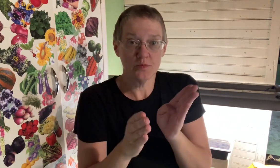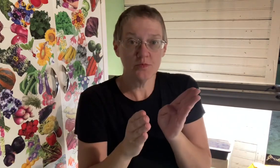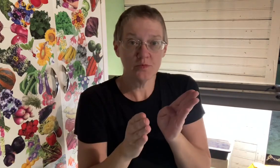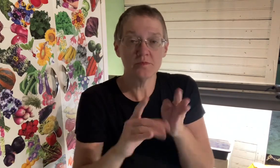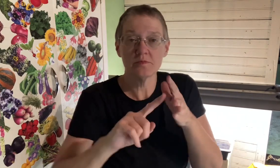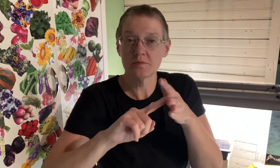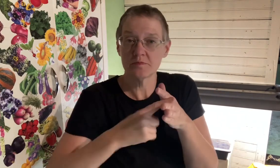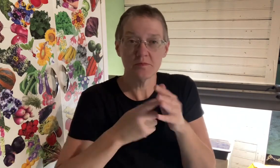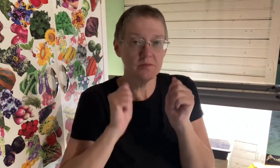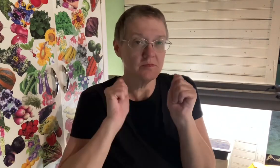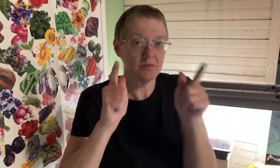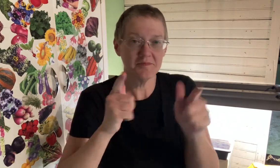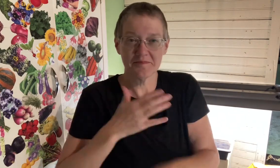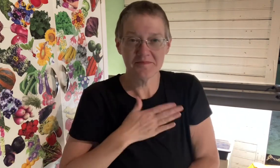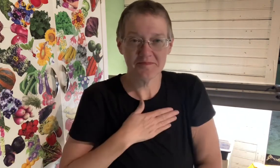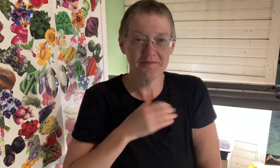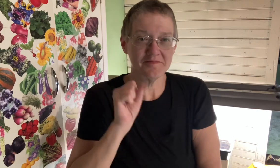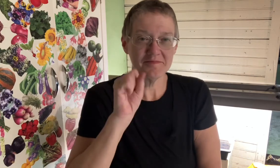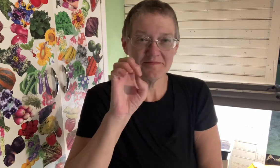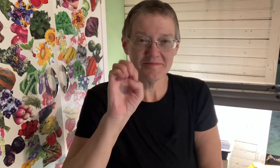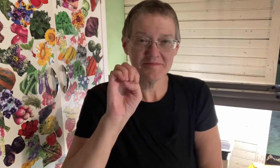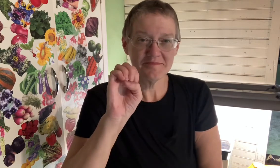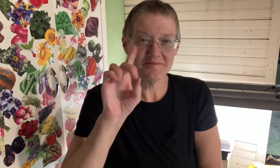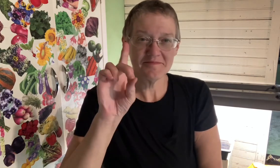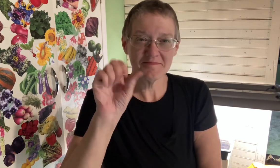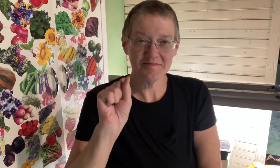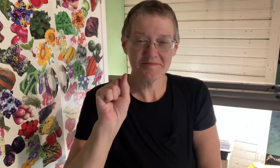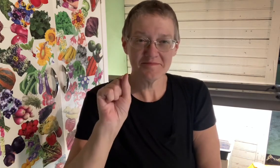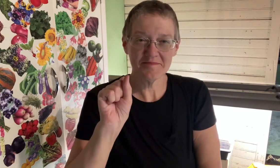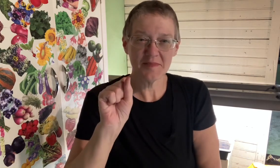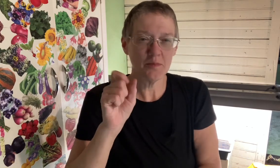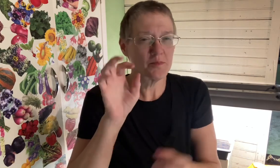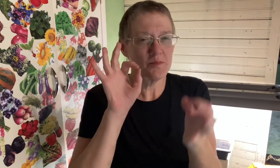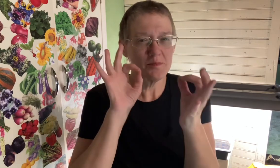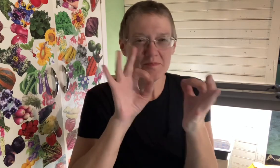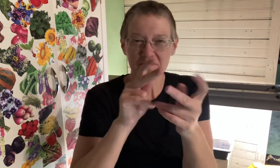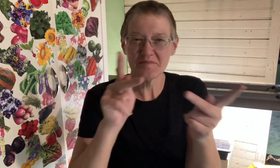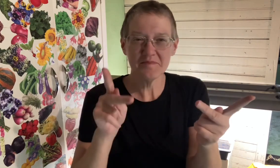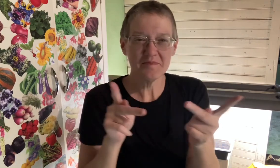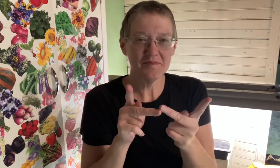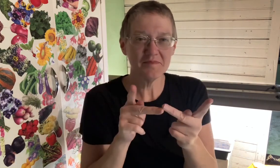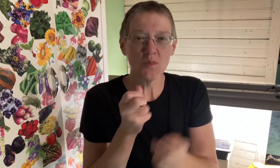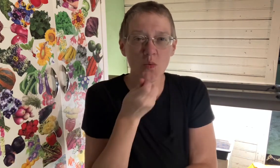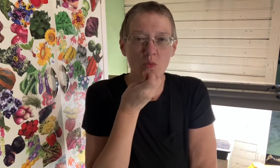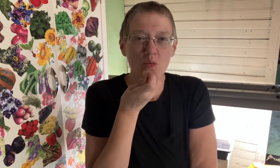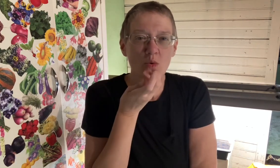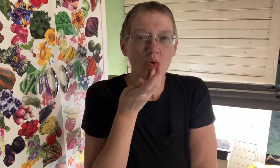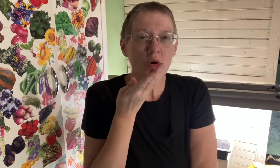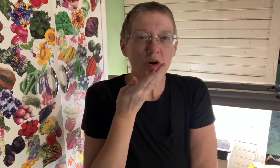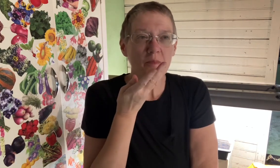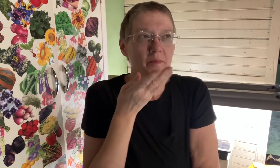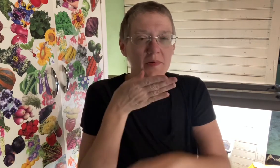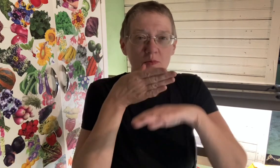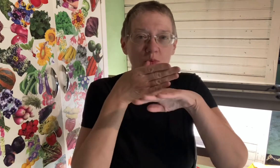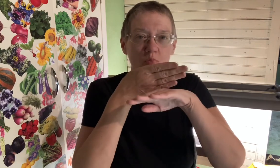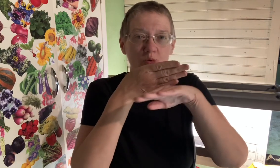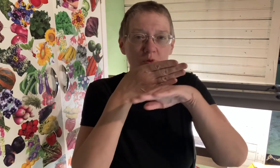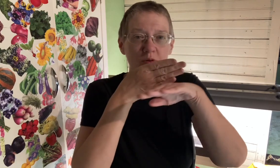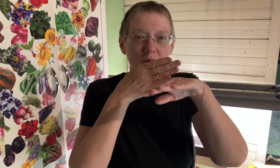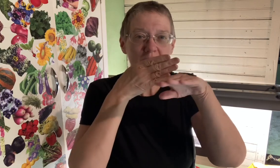And this is the place where I start all of my seeds. It's perfect here. It's warm. I've